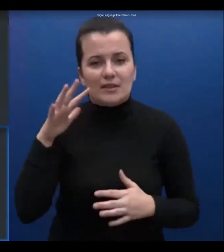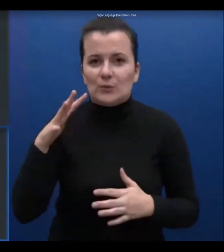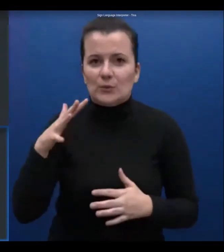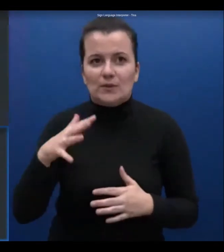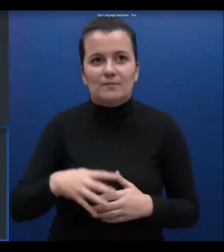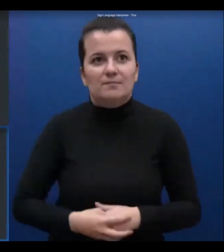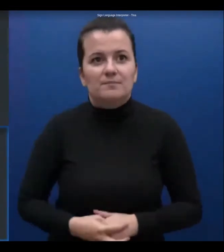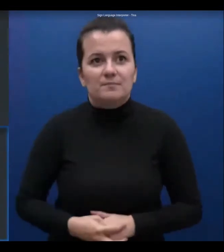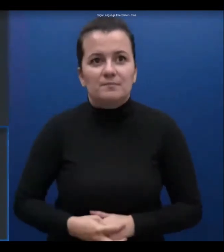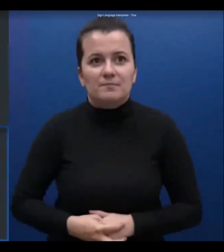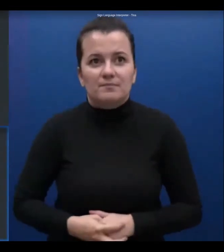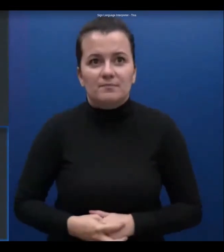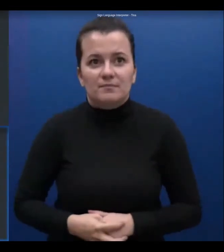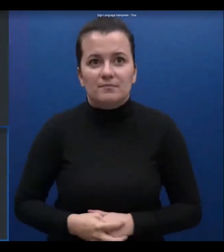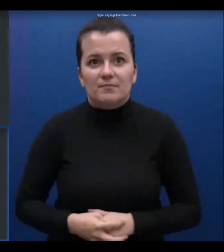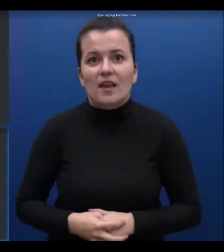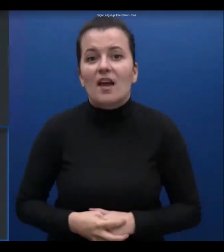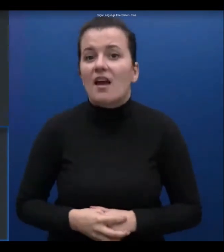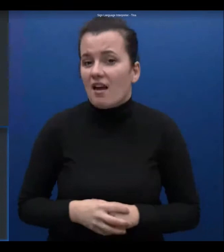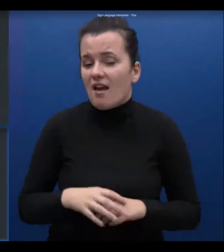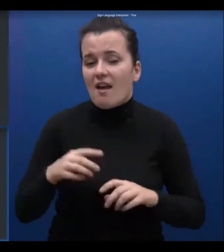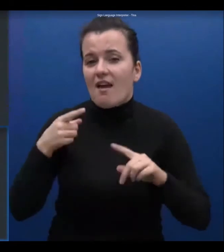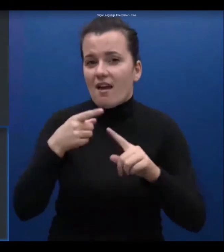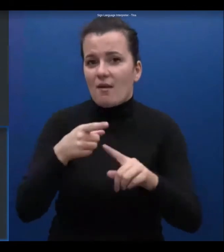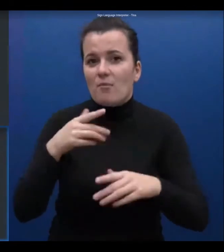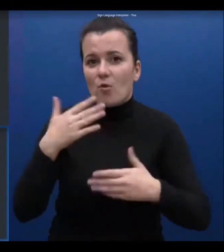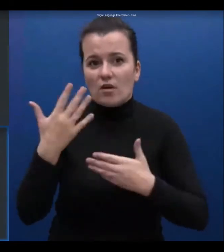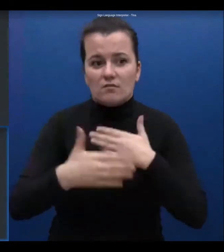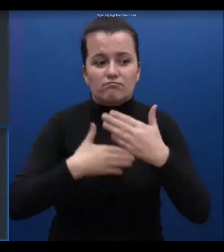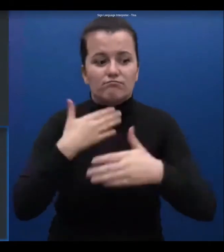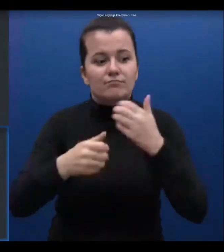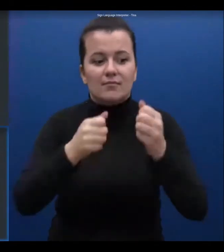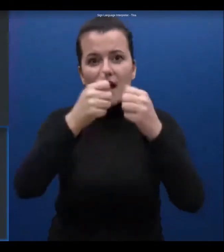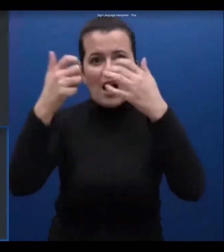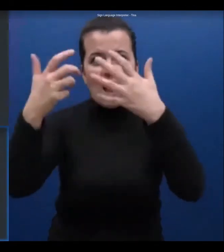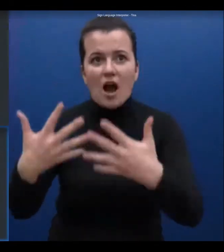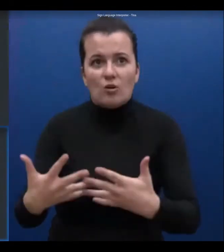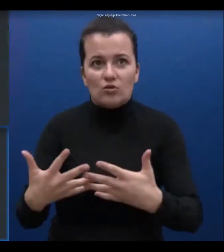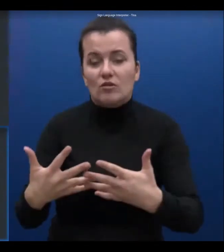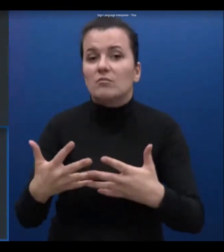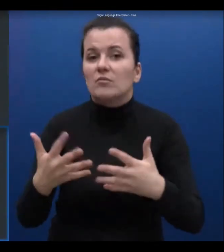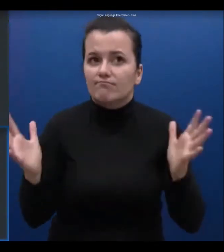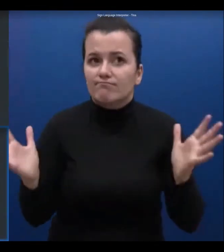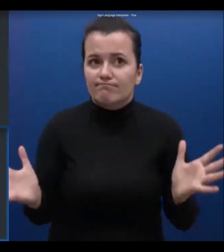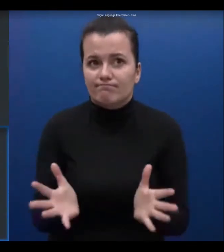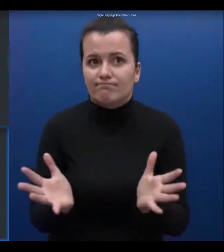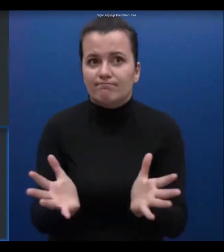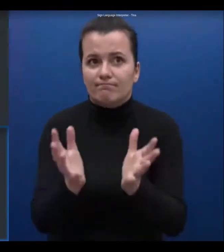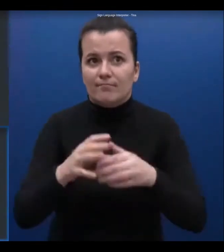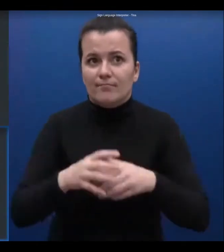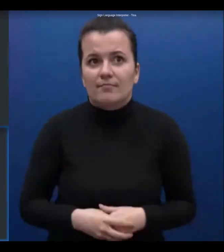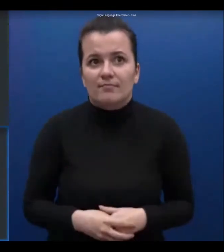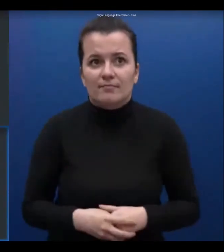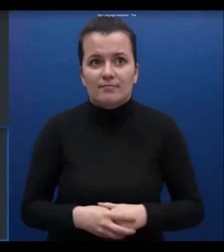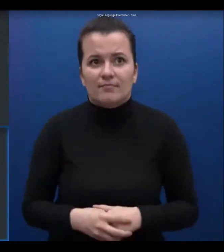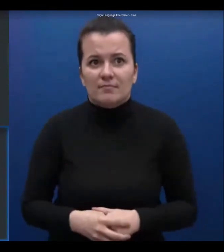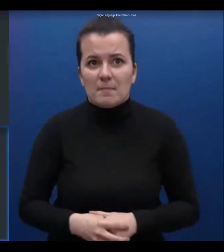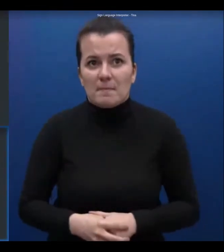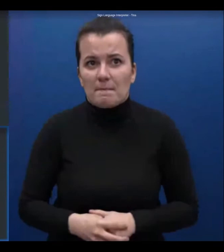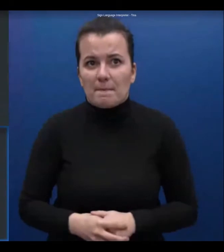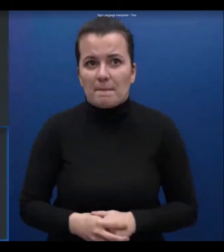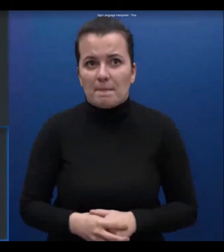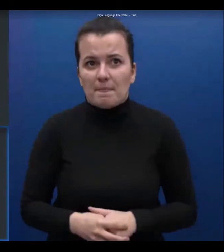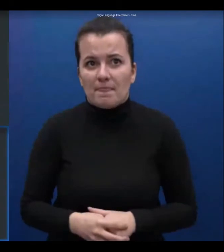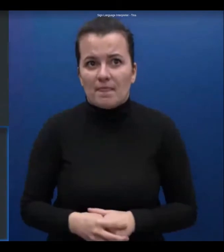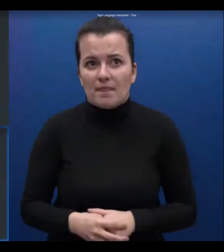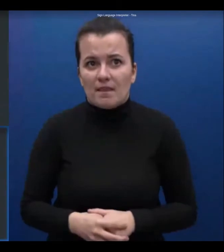final output of the process. We developed this analysis also with the University of York, and in particular with